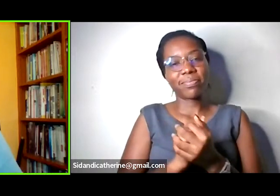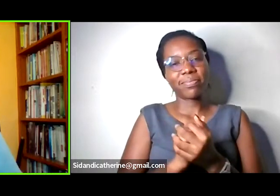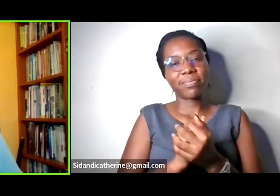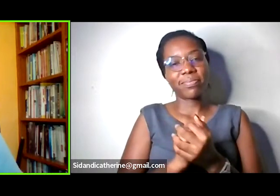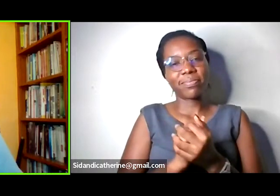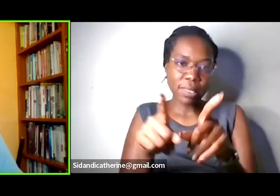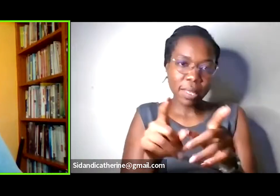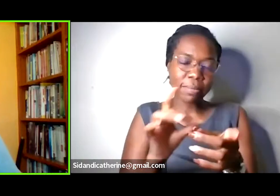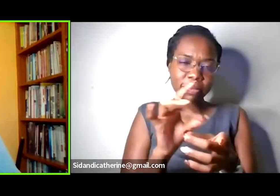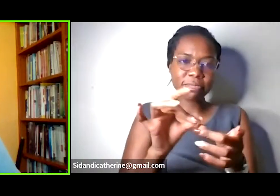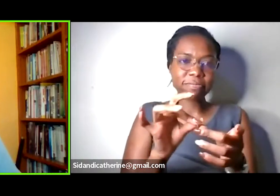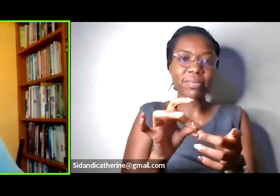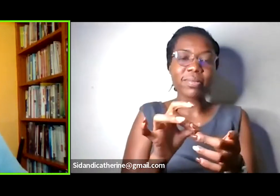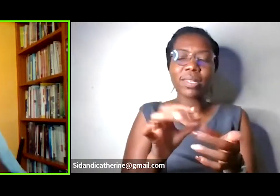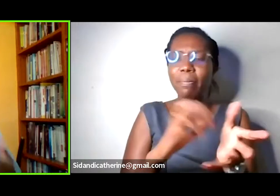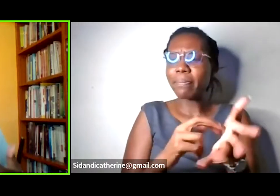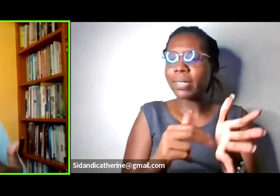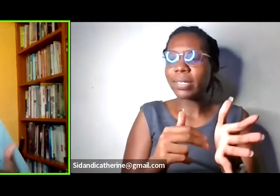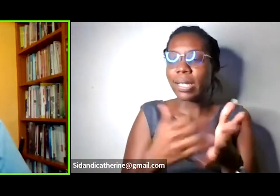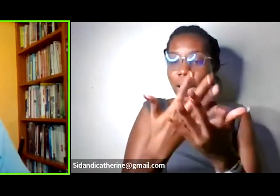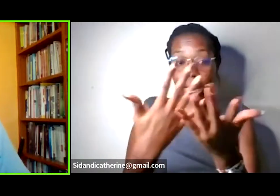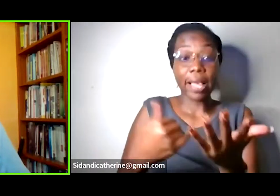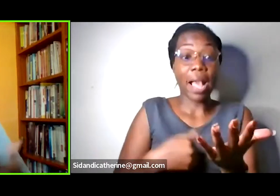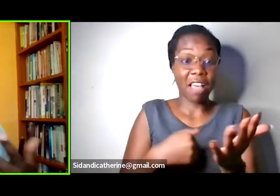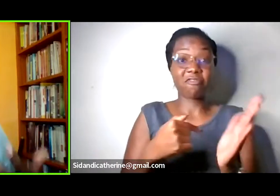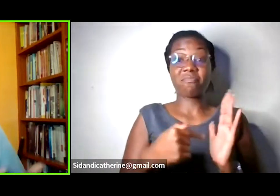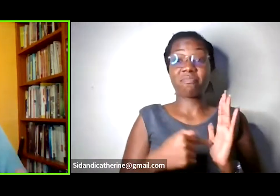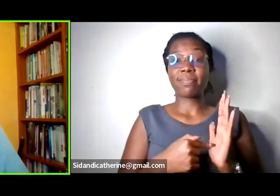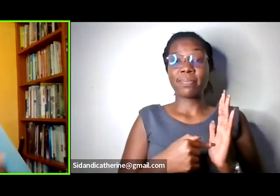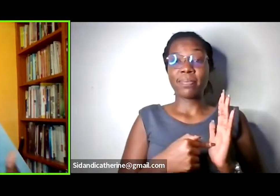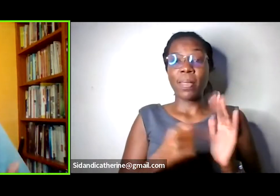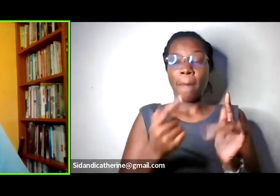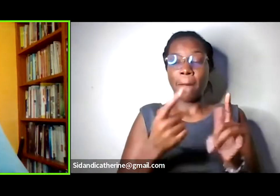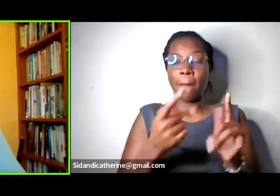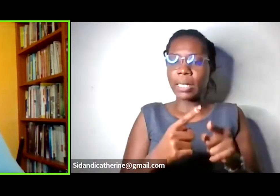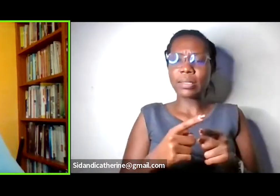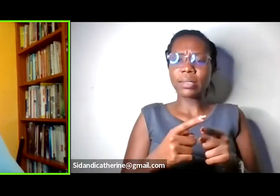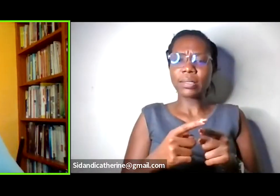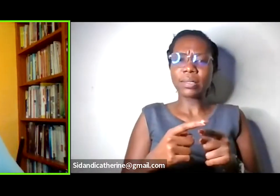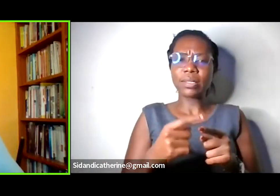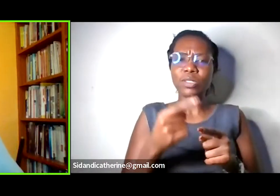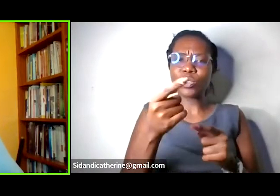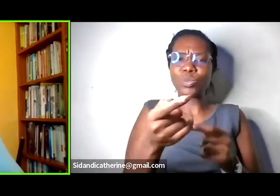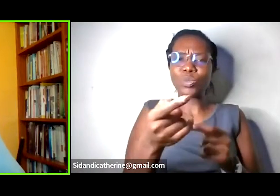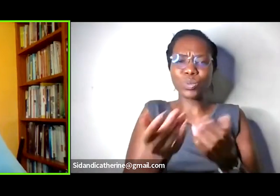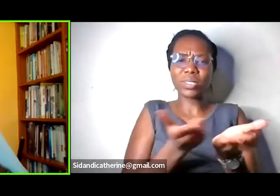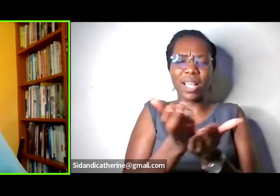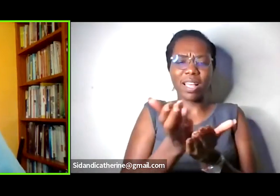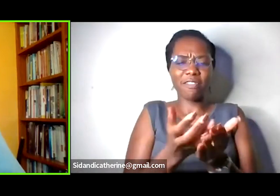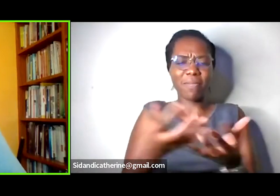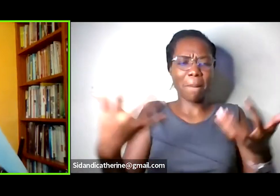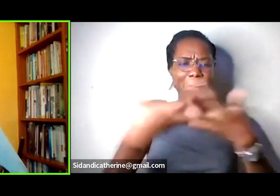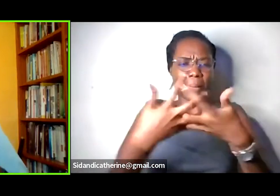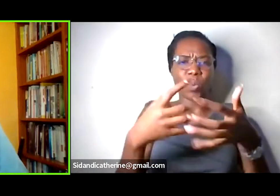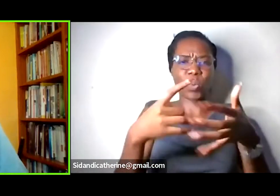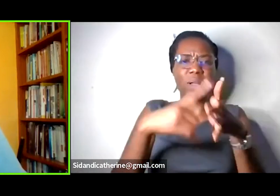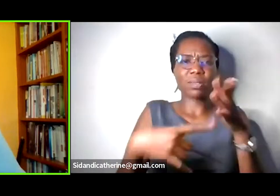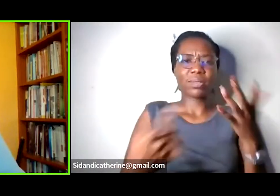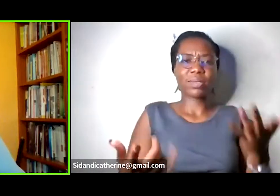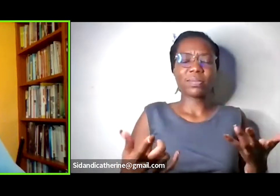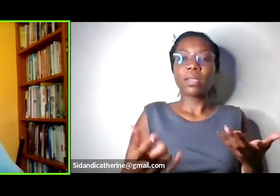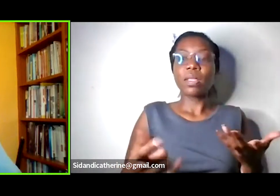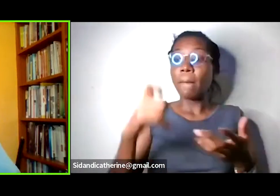terms of cracking the code, then, this is what the customer is saying. Customer is saying, give me an